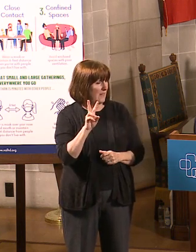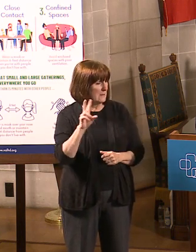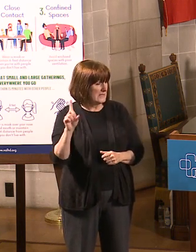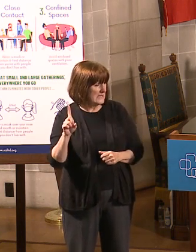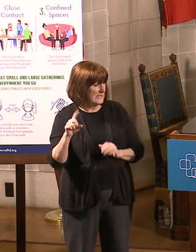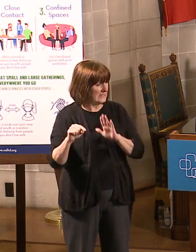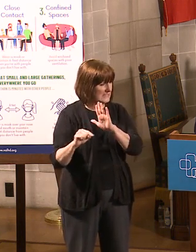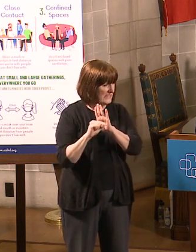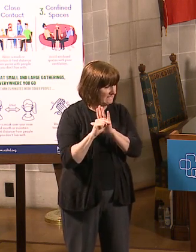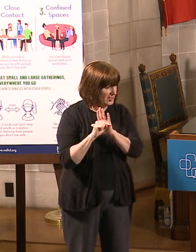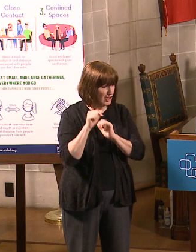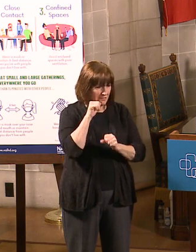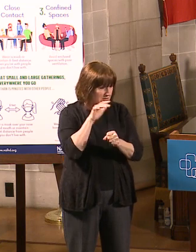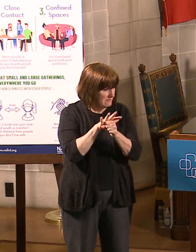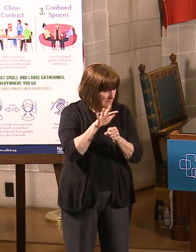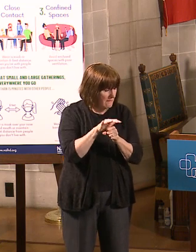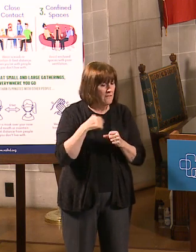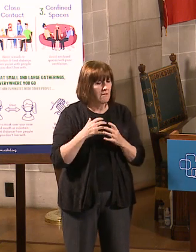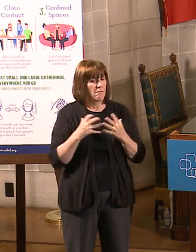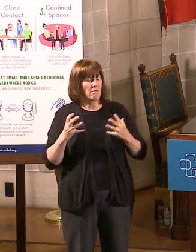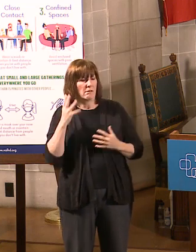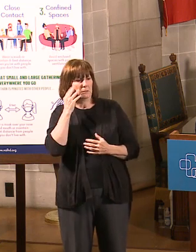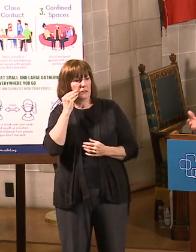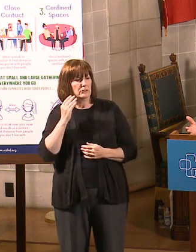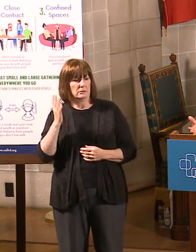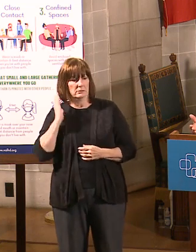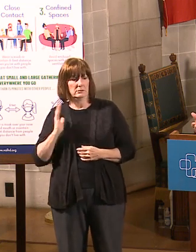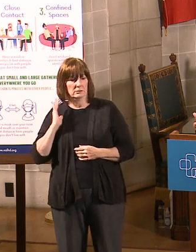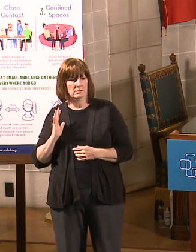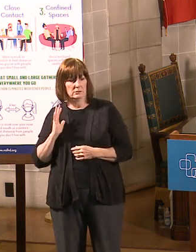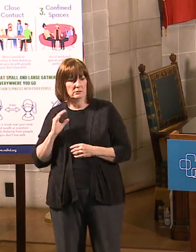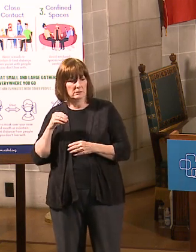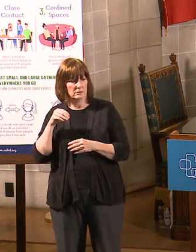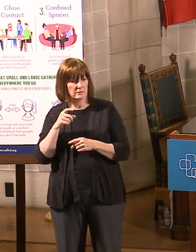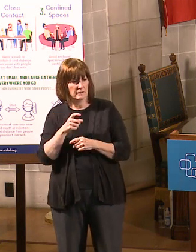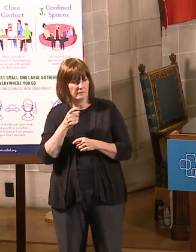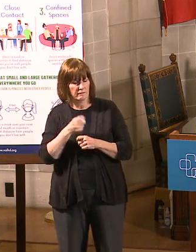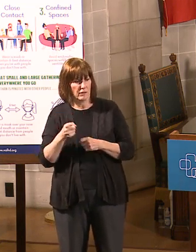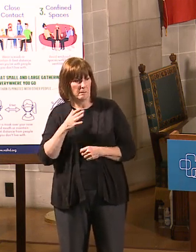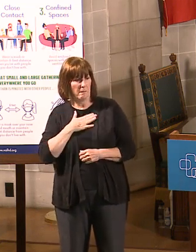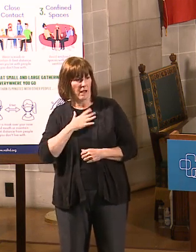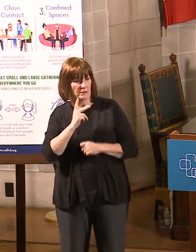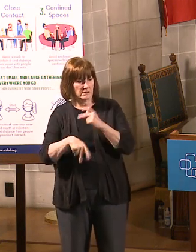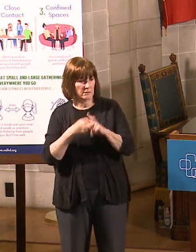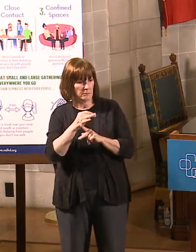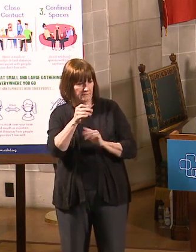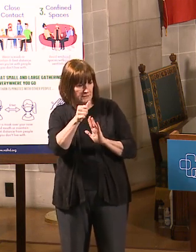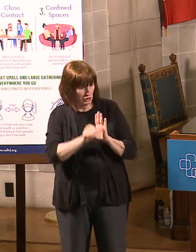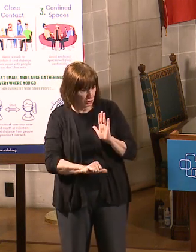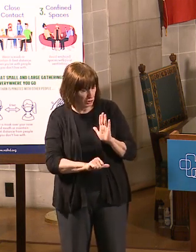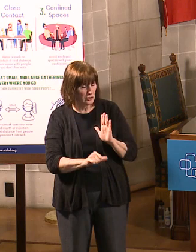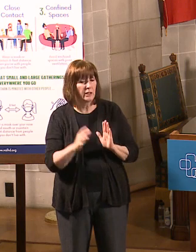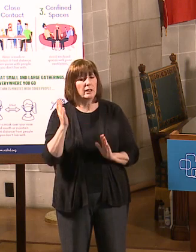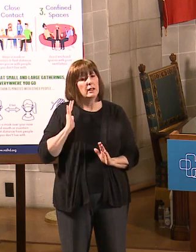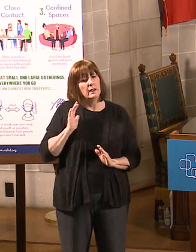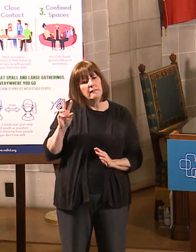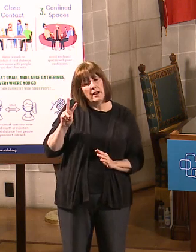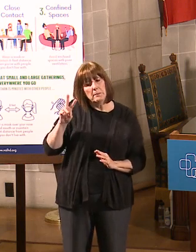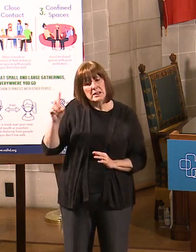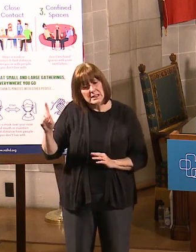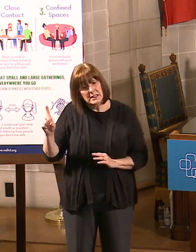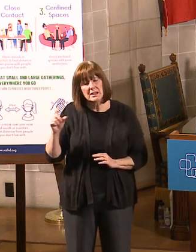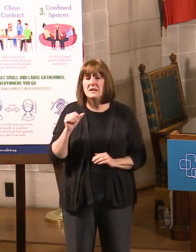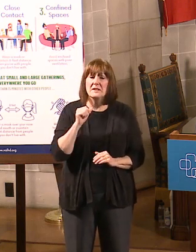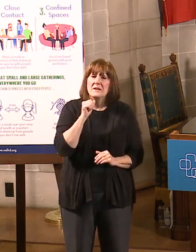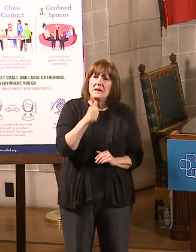had a lot of experience with this in the background for my type of surgery. And it used to be that vitamin D was